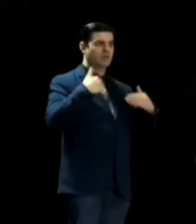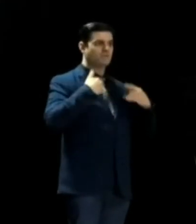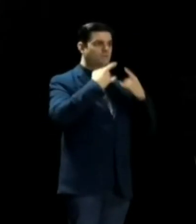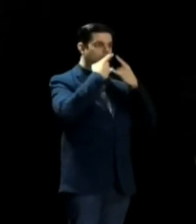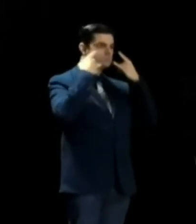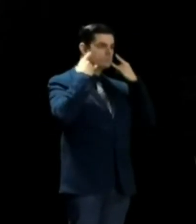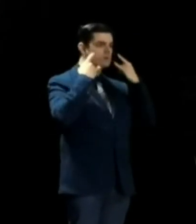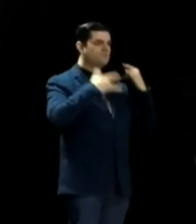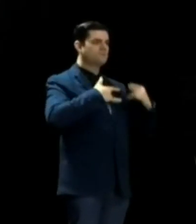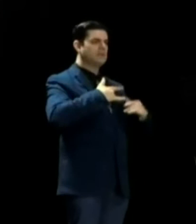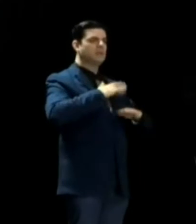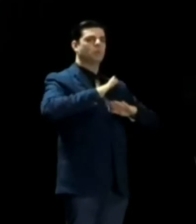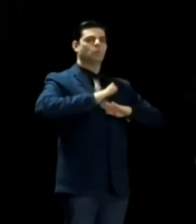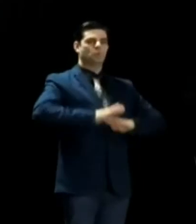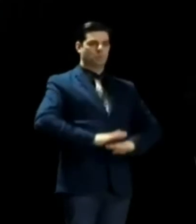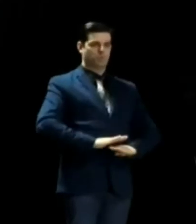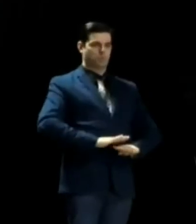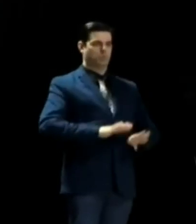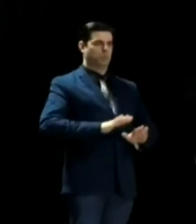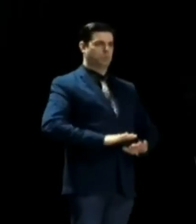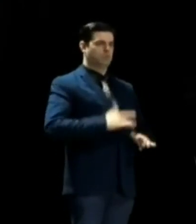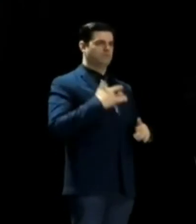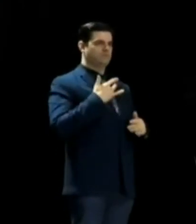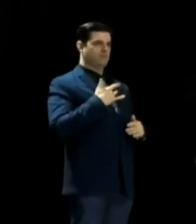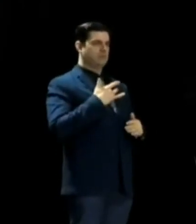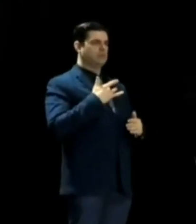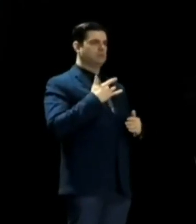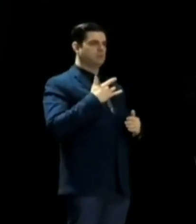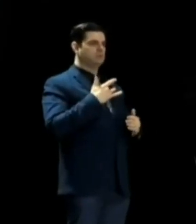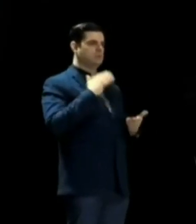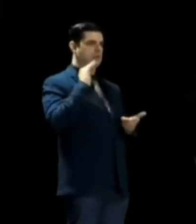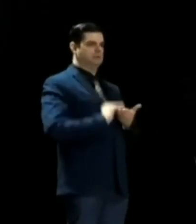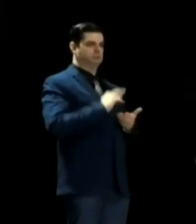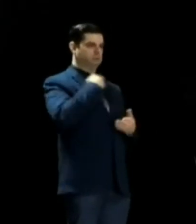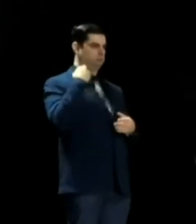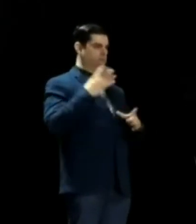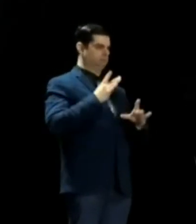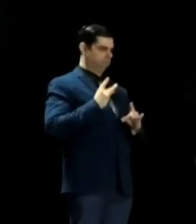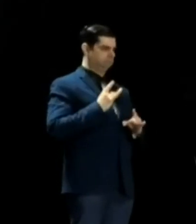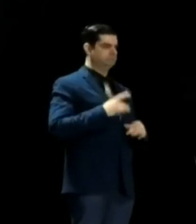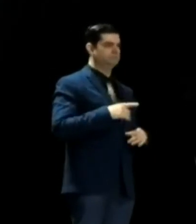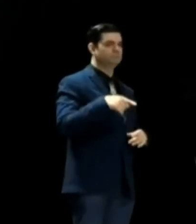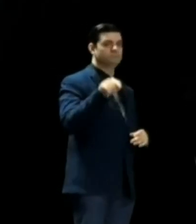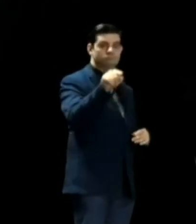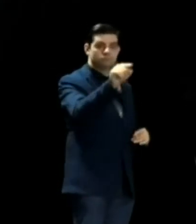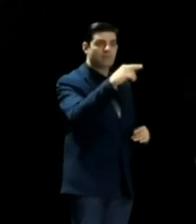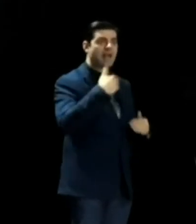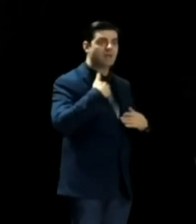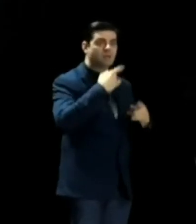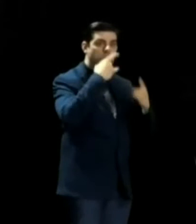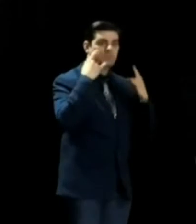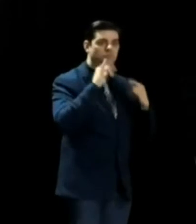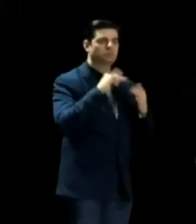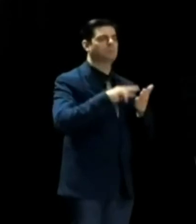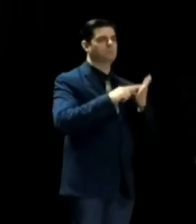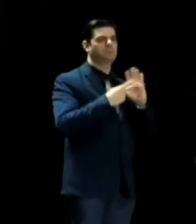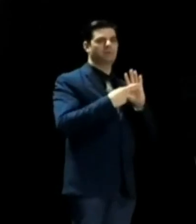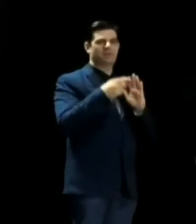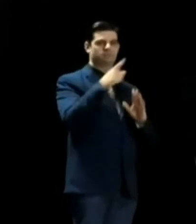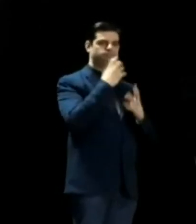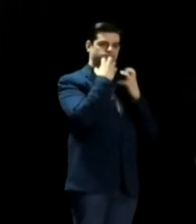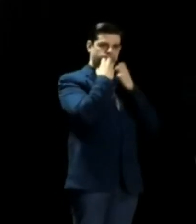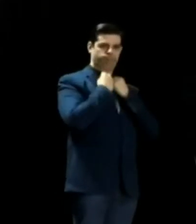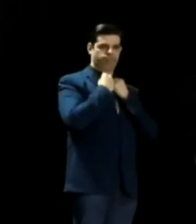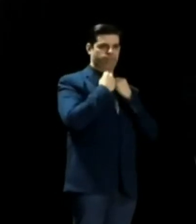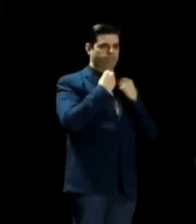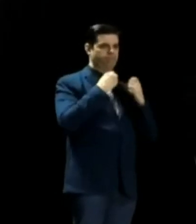inspires confidence in the community when your fellow citizens are wearing a mask, and it's worked in other countries by wearing a mask. So that's why they're